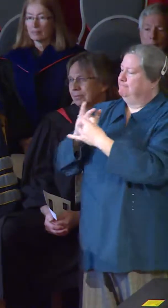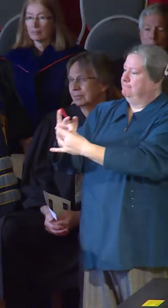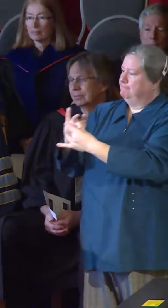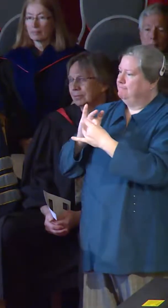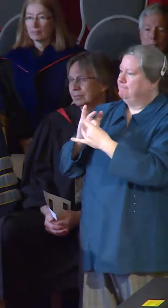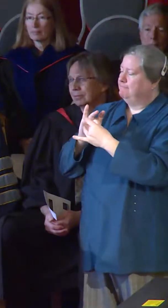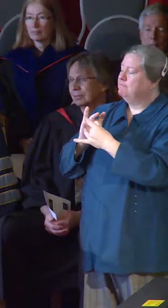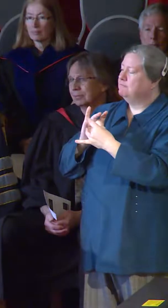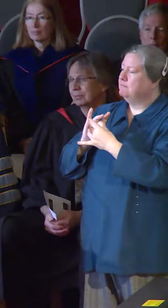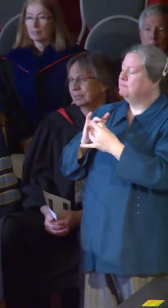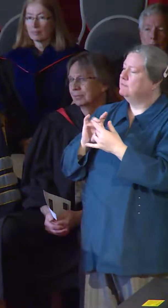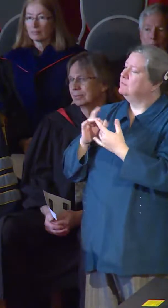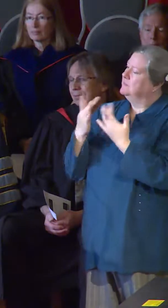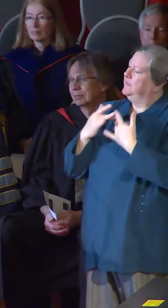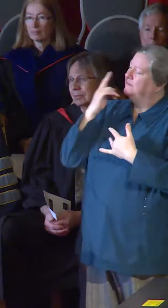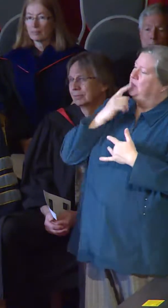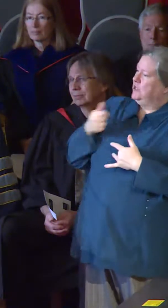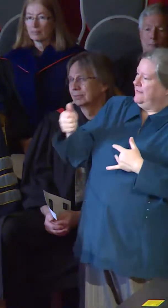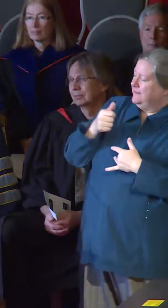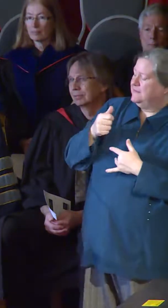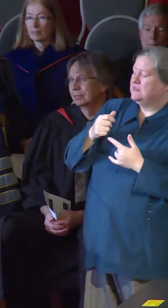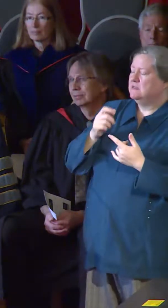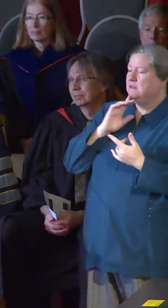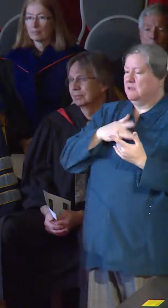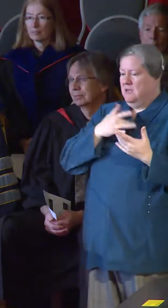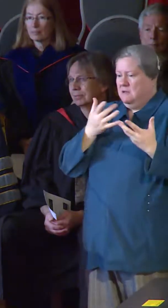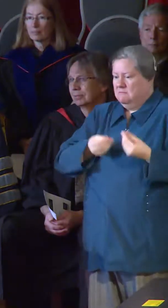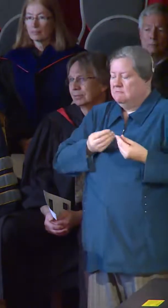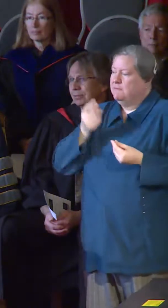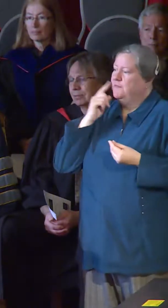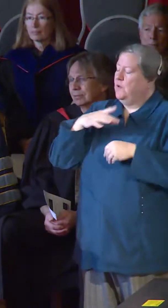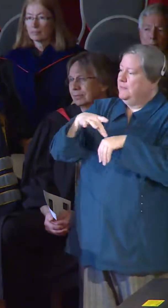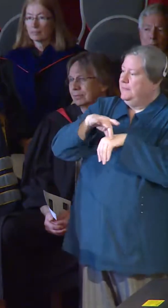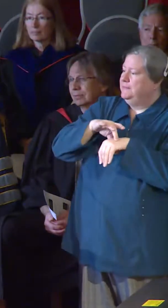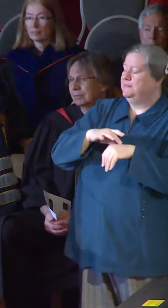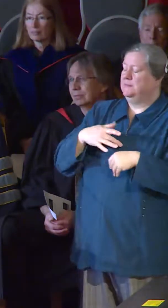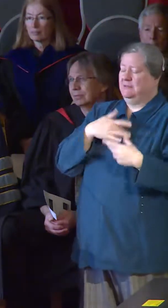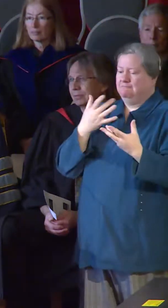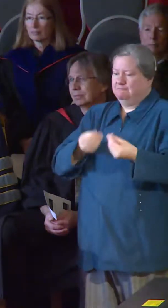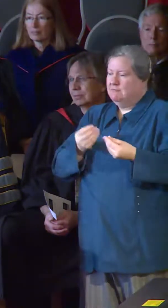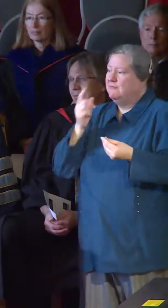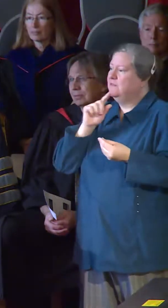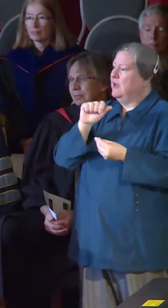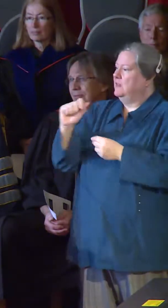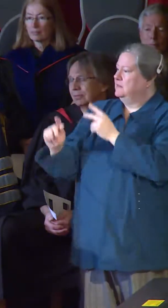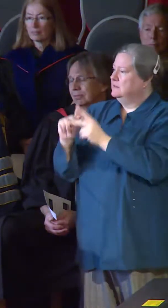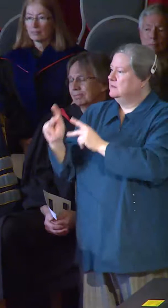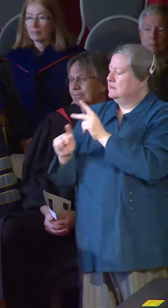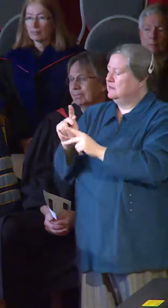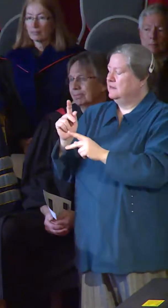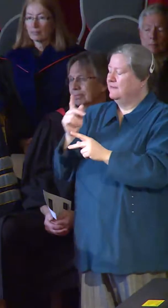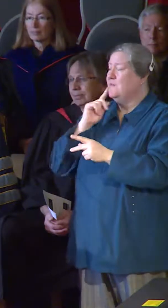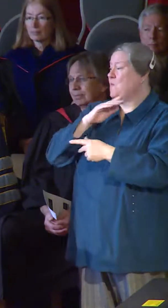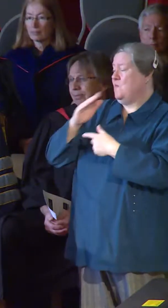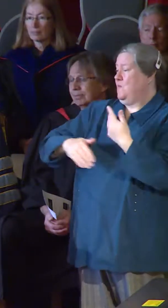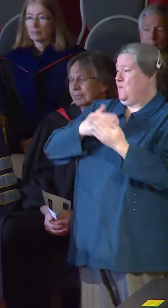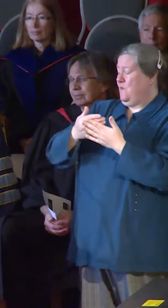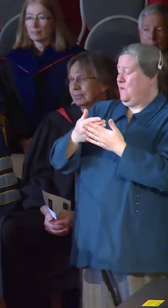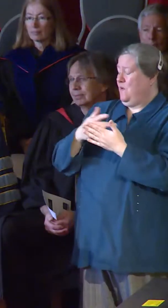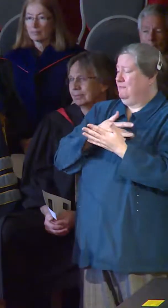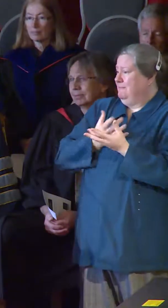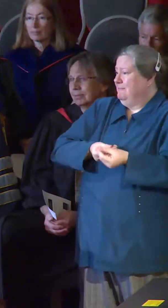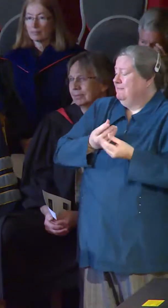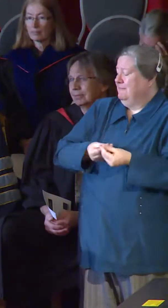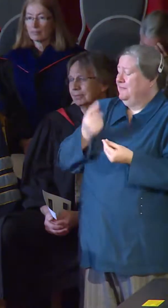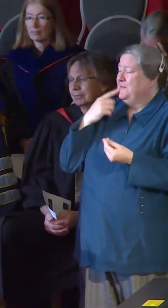are suffering, be compassionate for the planet, be compassionate for the whole of creation. There's actually so